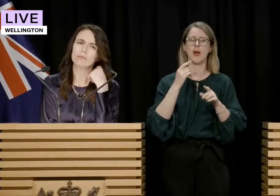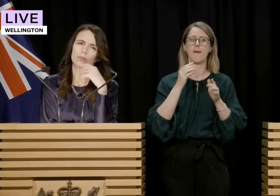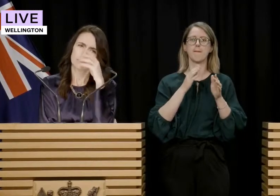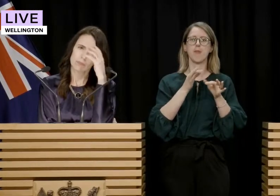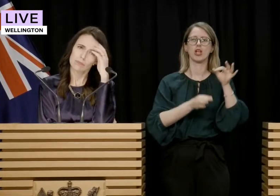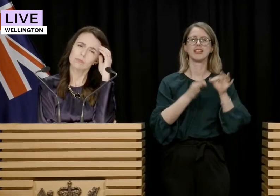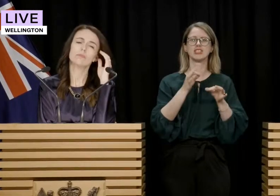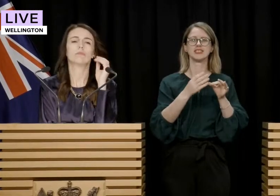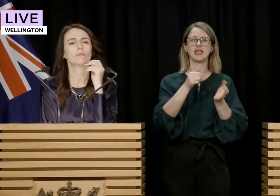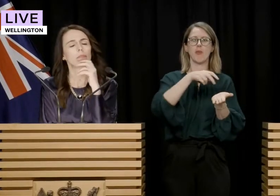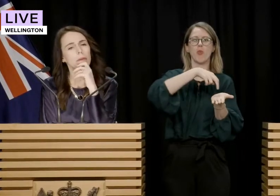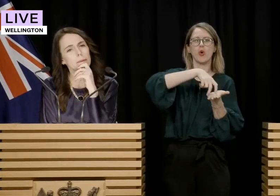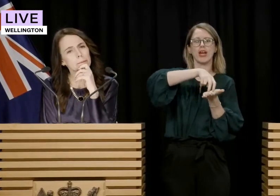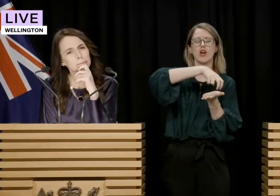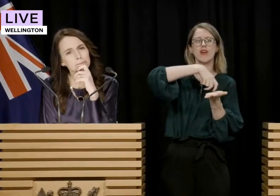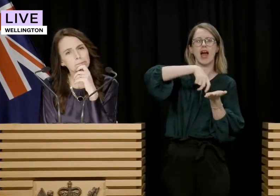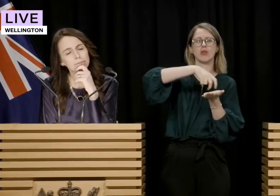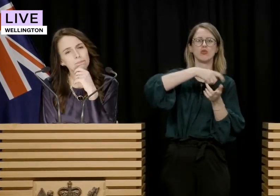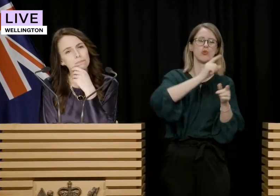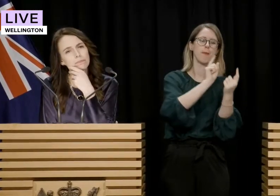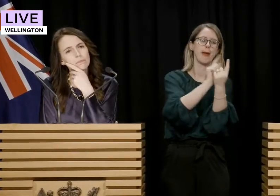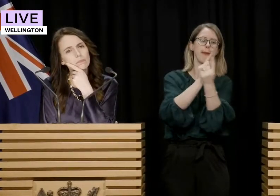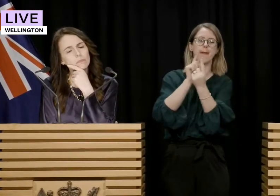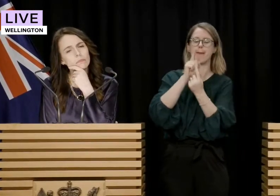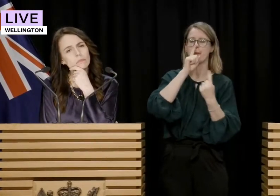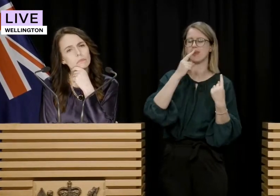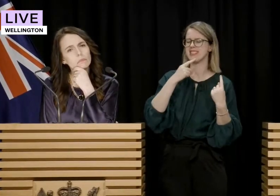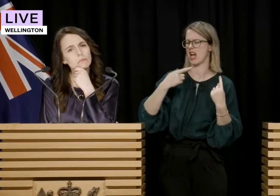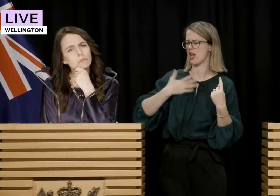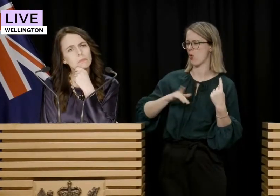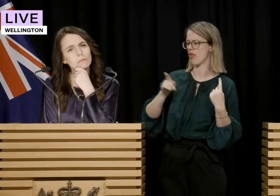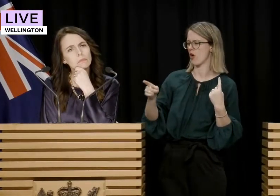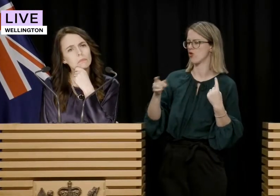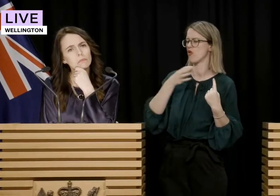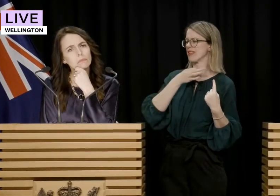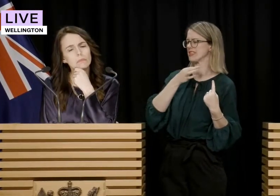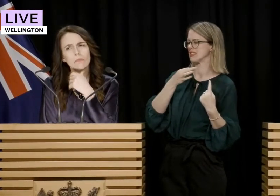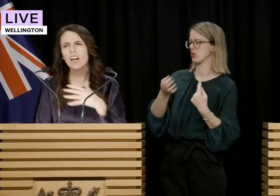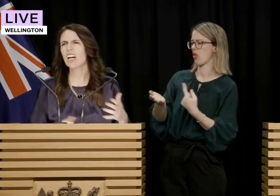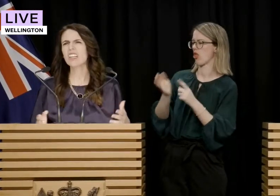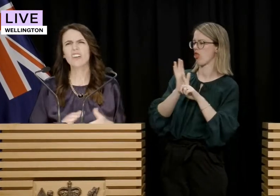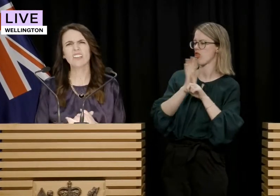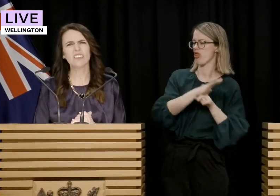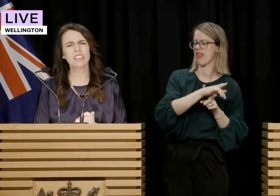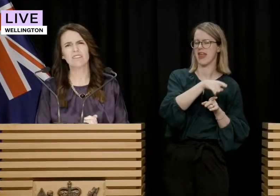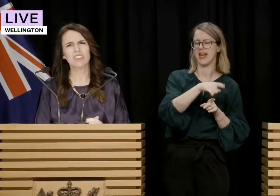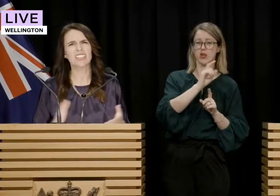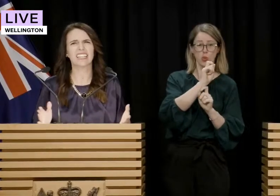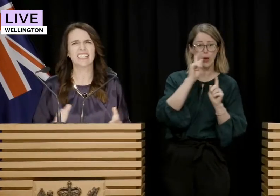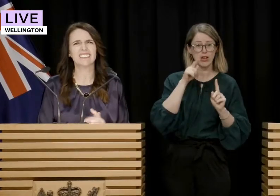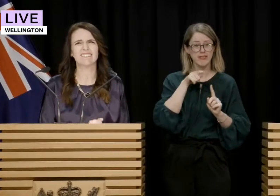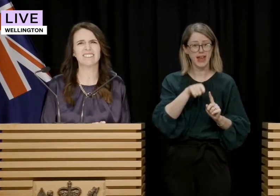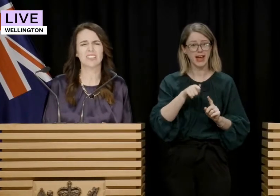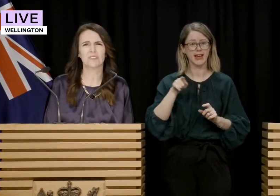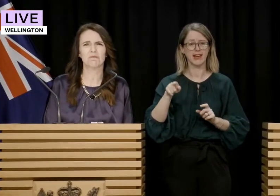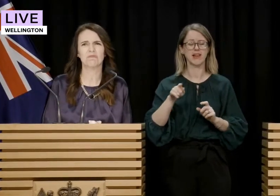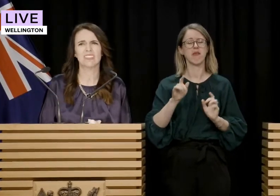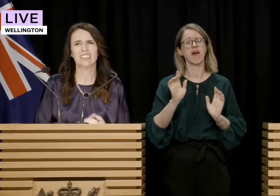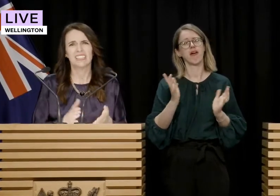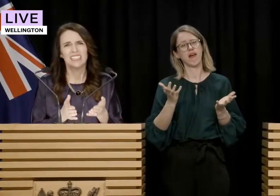he didn't want to let those people win. Is that something that you're mindful of? No, I don't think. Look,